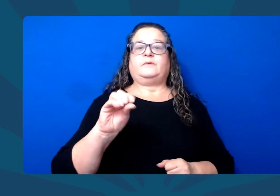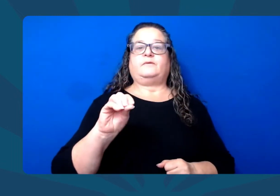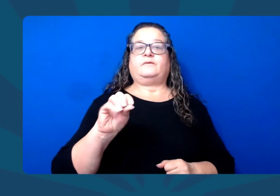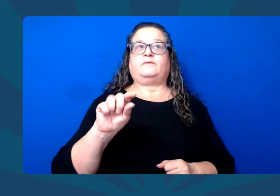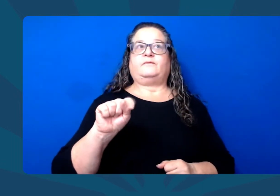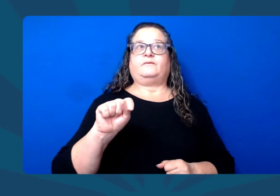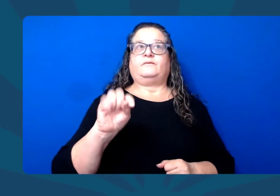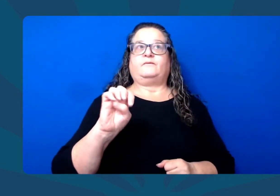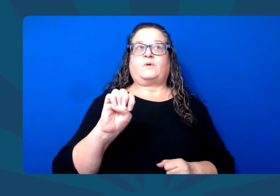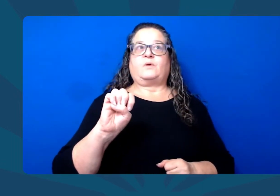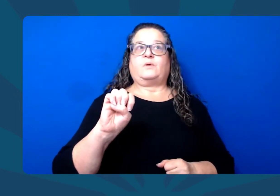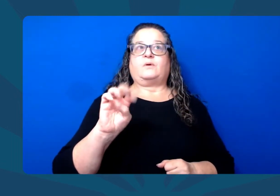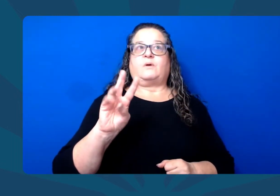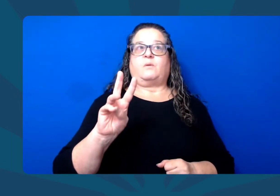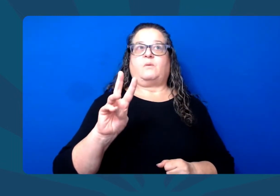Website